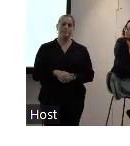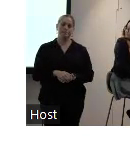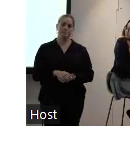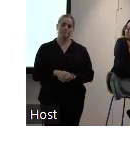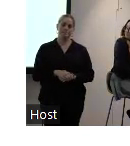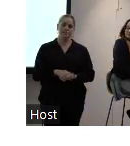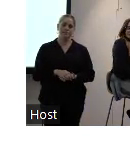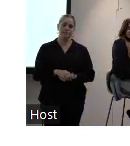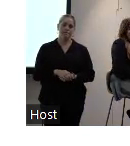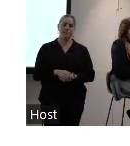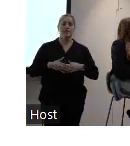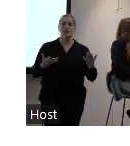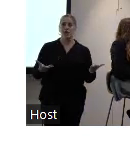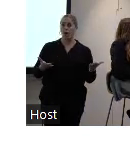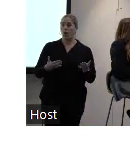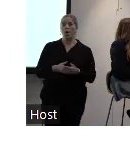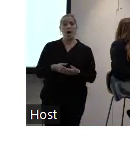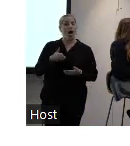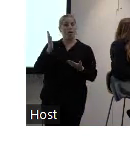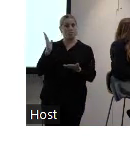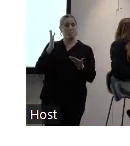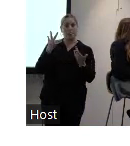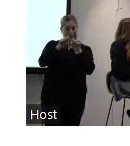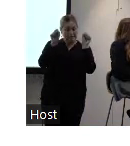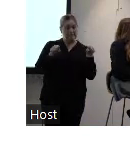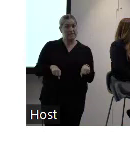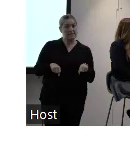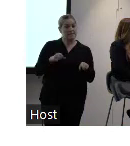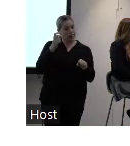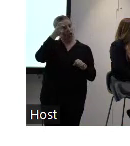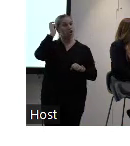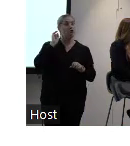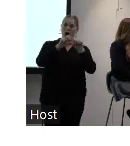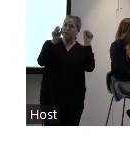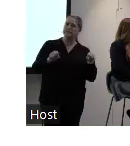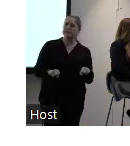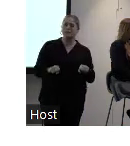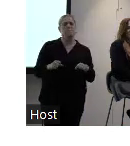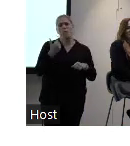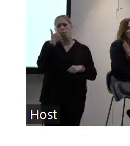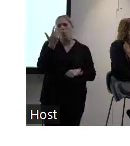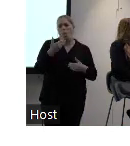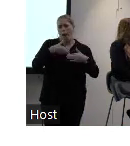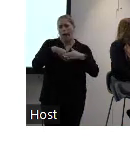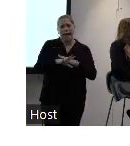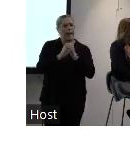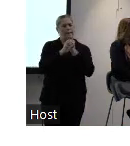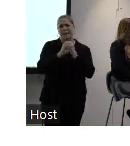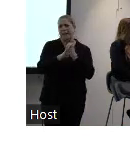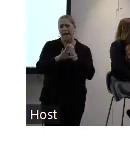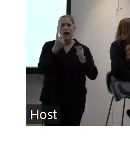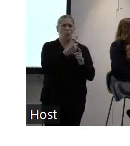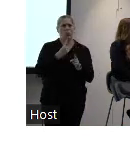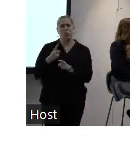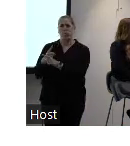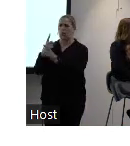So the immune system has been in the media throughout the pandemic. Most of us know more about the immune system now than we ever did in the